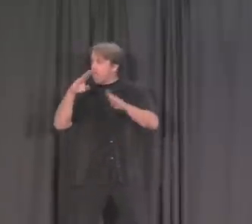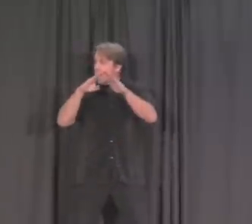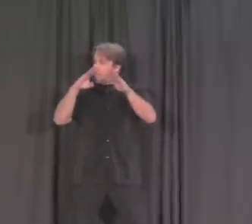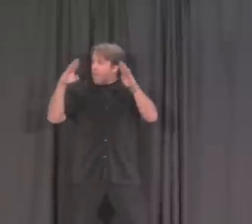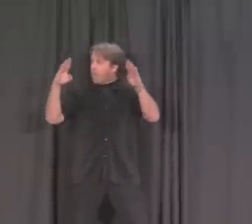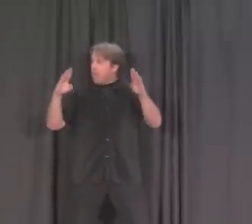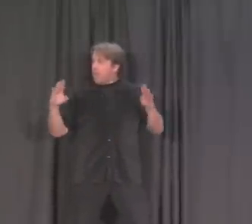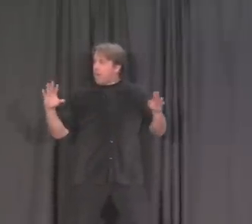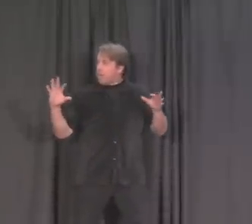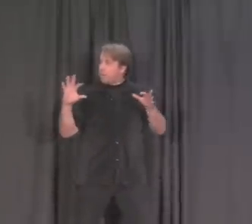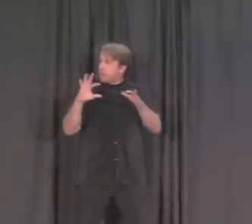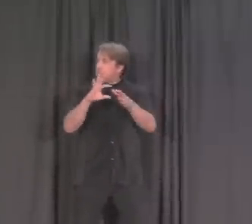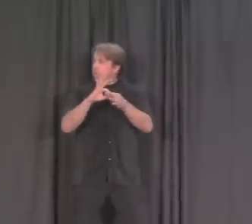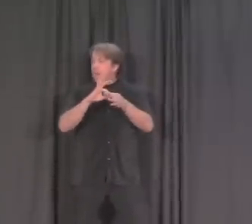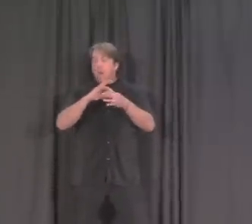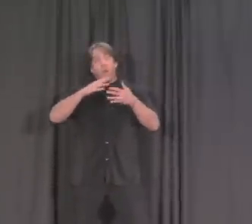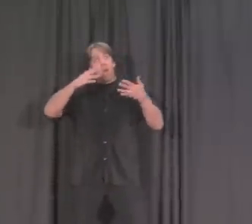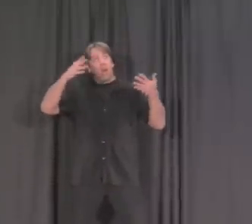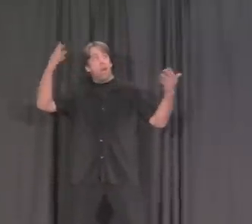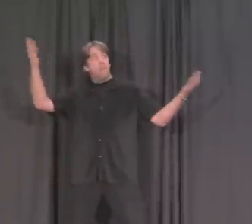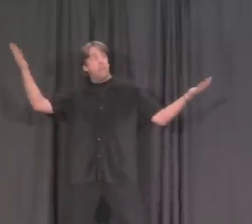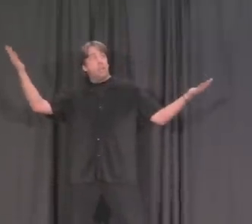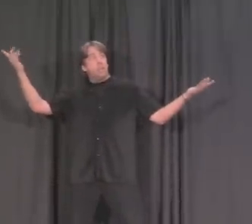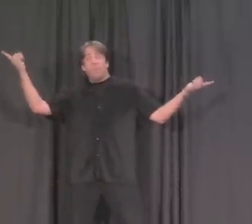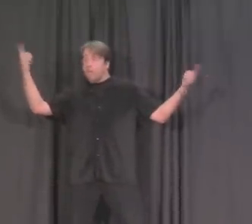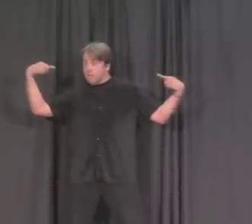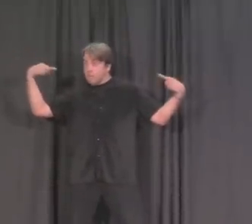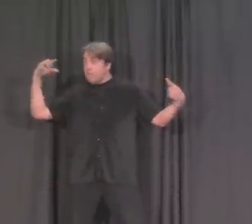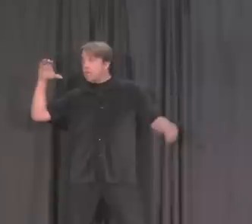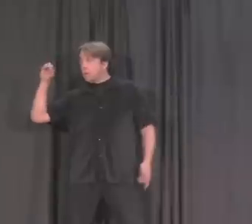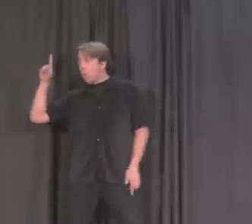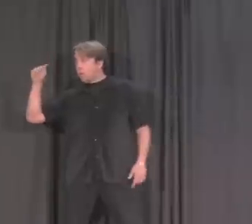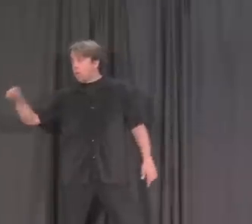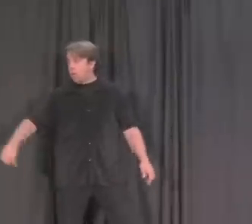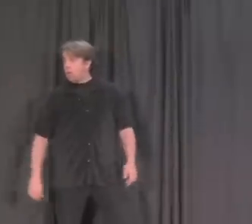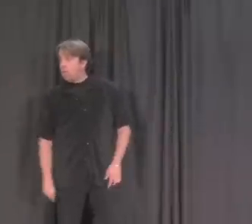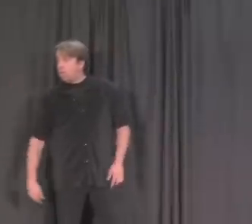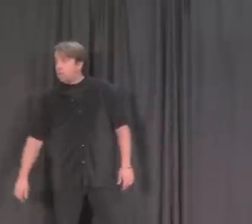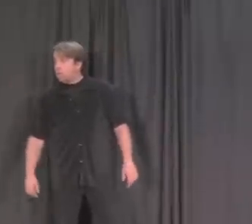In the house of Coda.